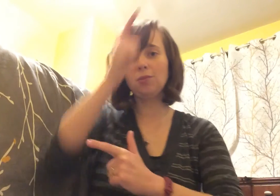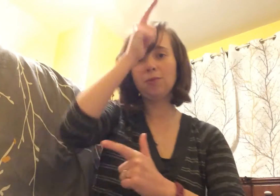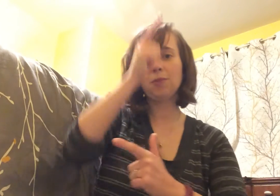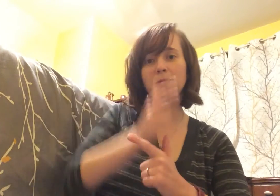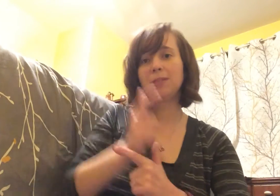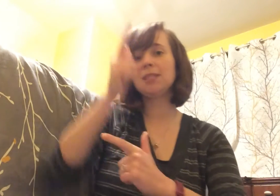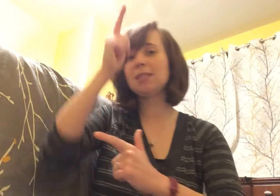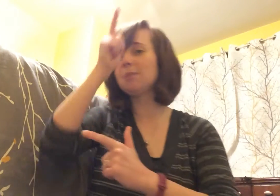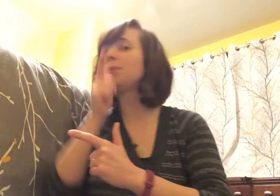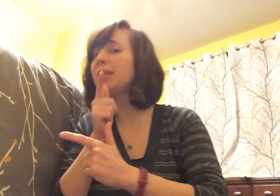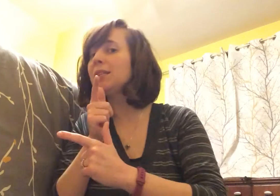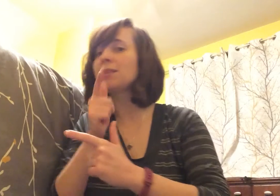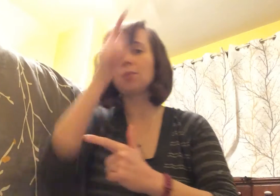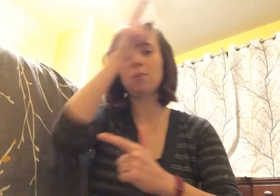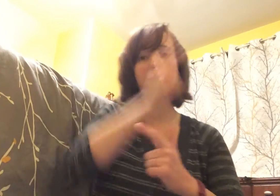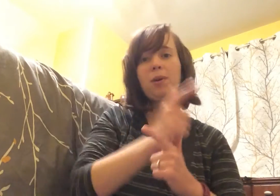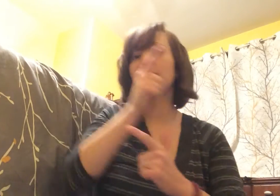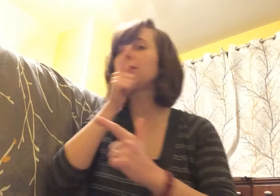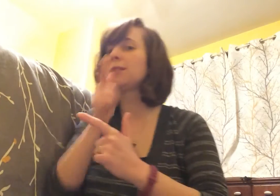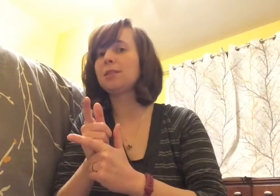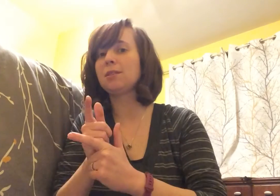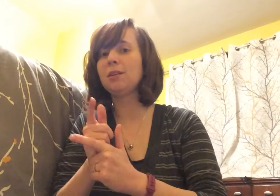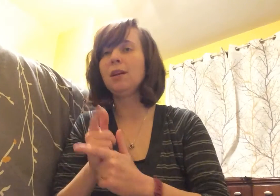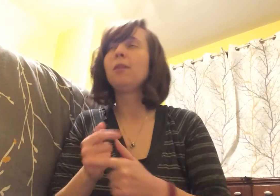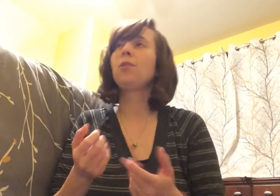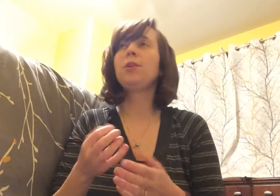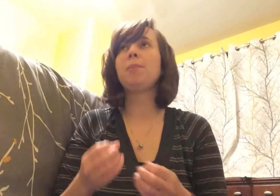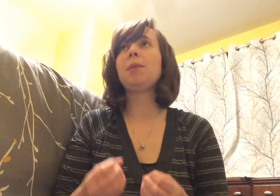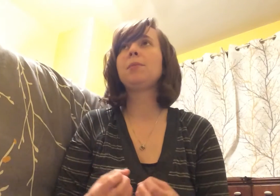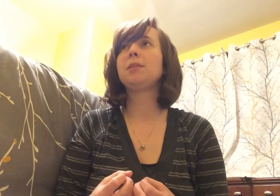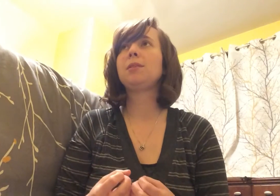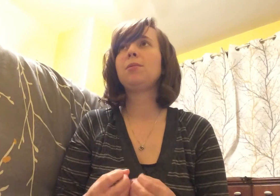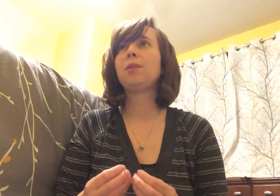for siblings, or brother, sister, or you can be able to